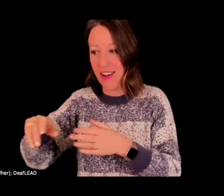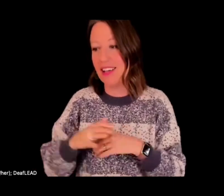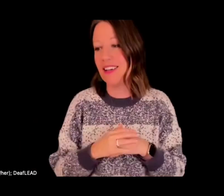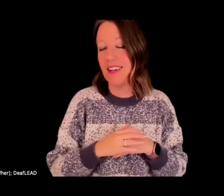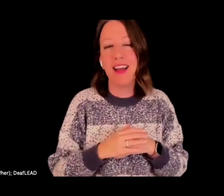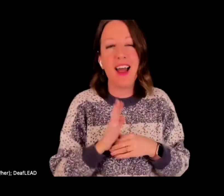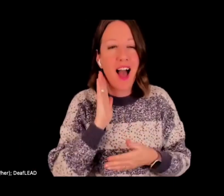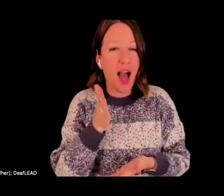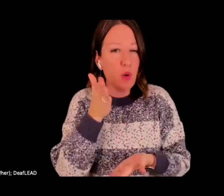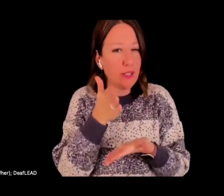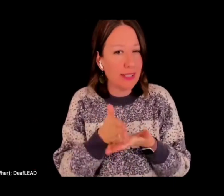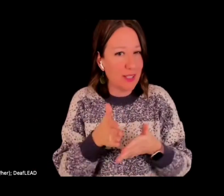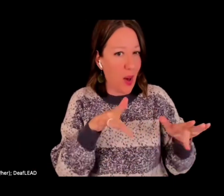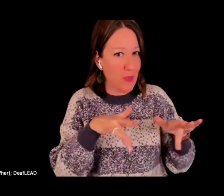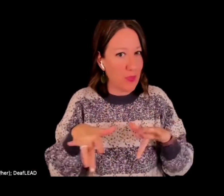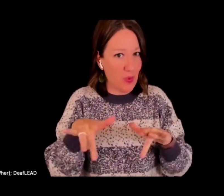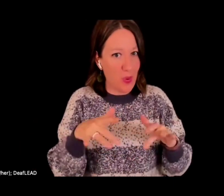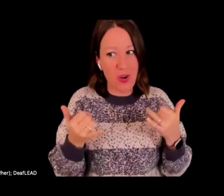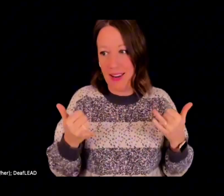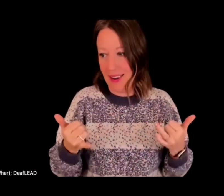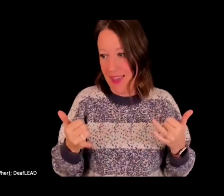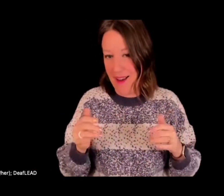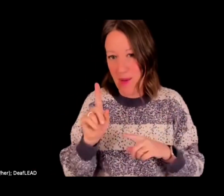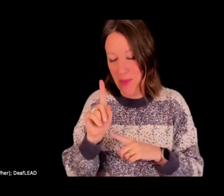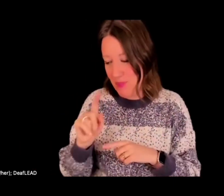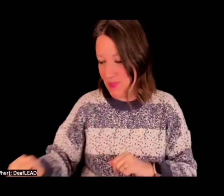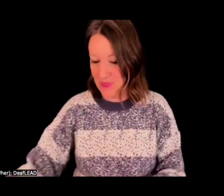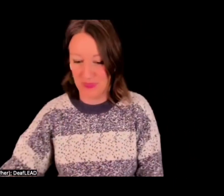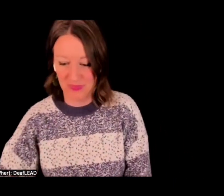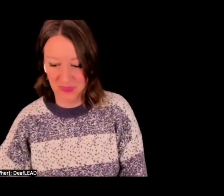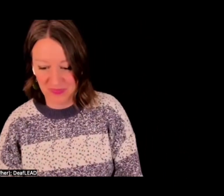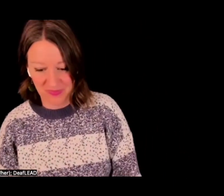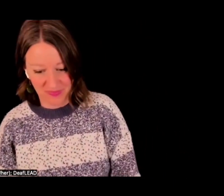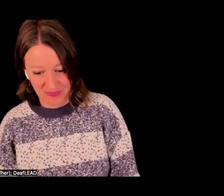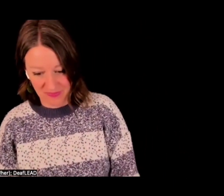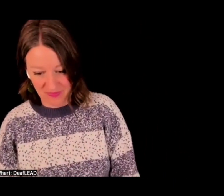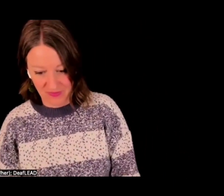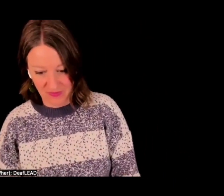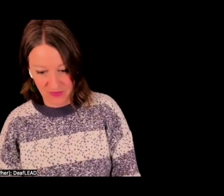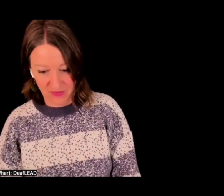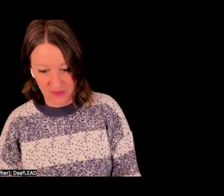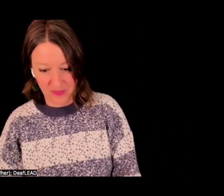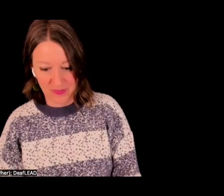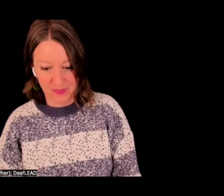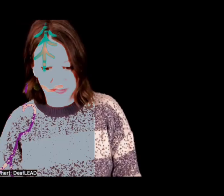Of course, you can continue to draw and create if you like. I will stop the recording now.